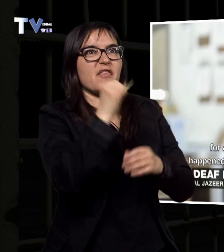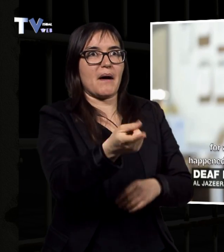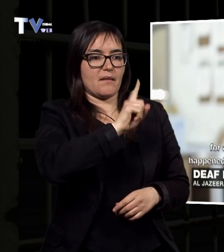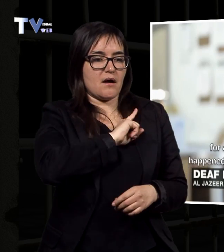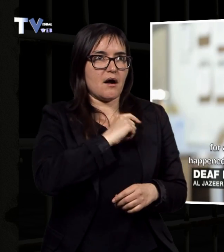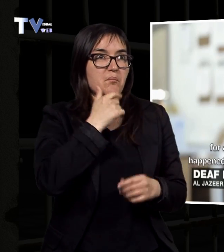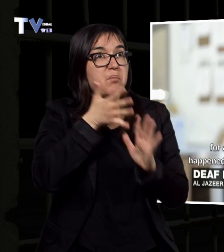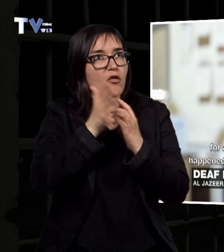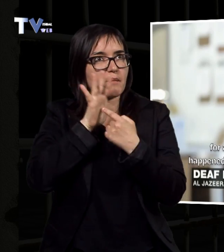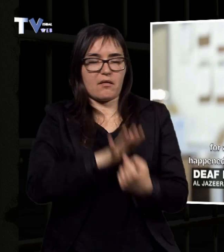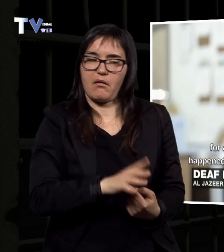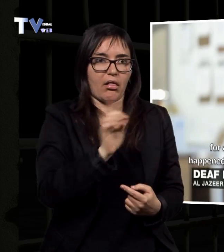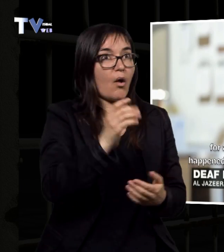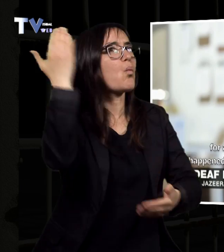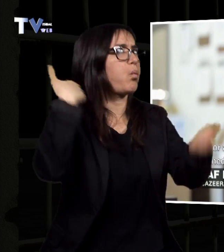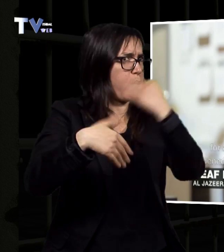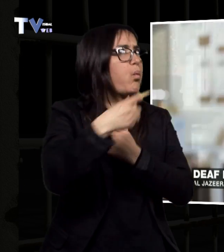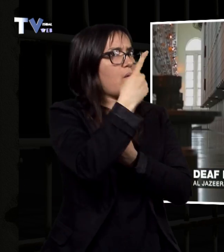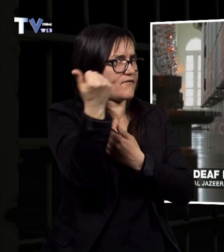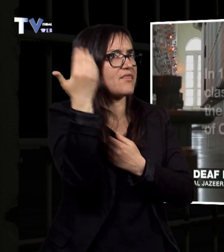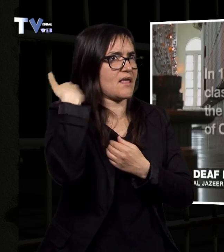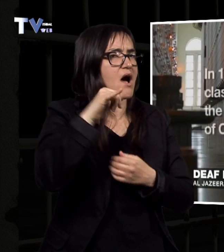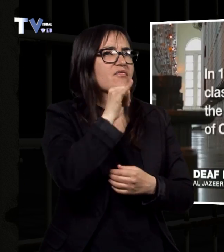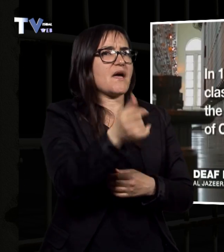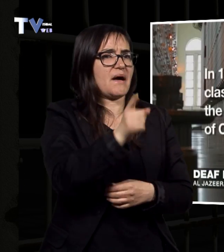it happened once and that's what created the program.